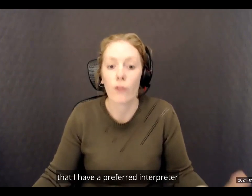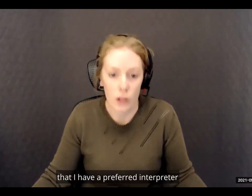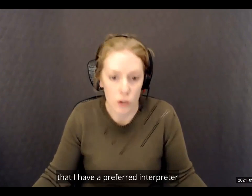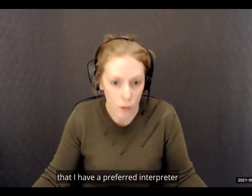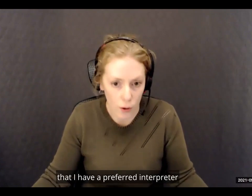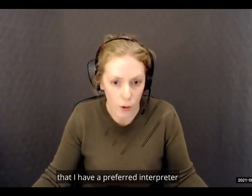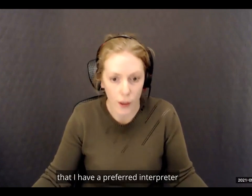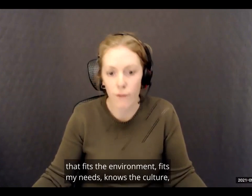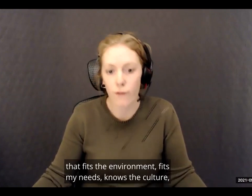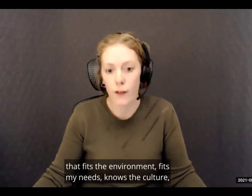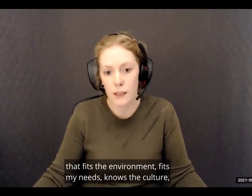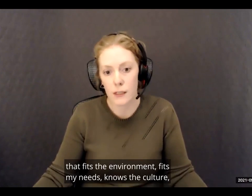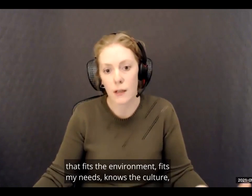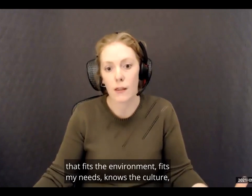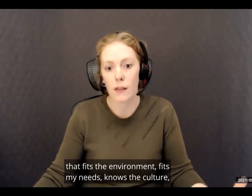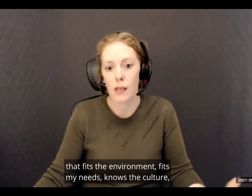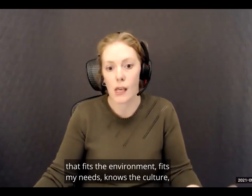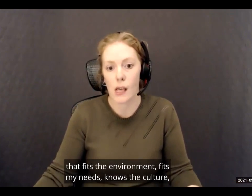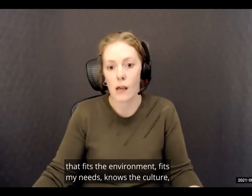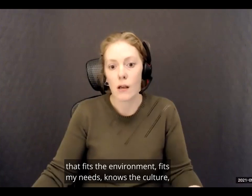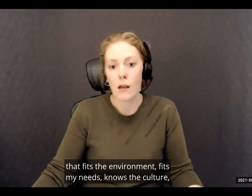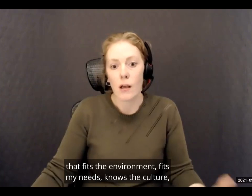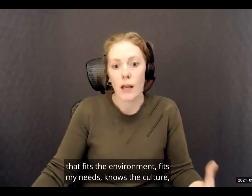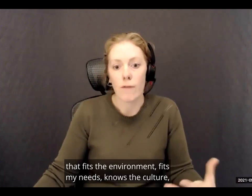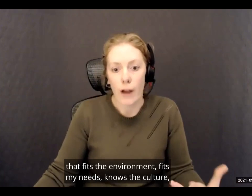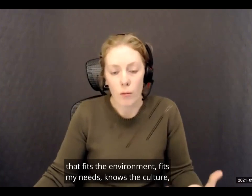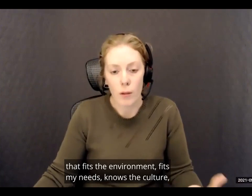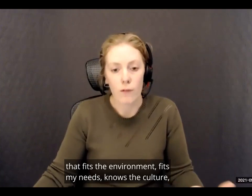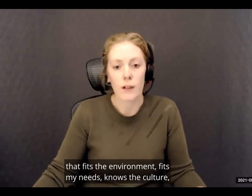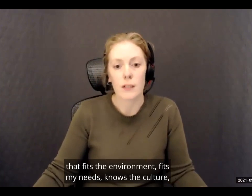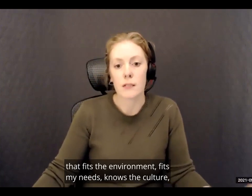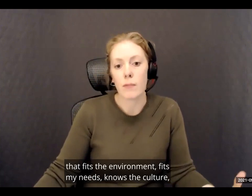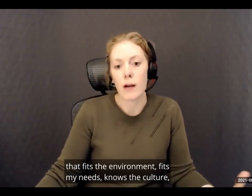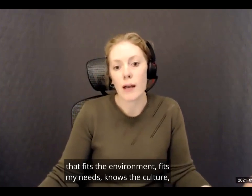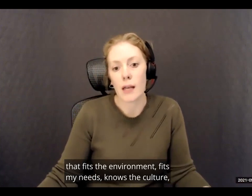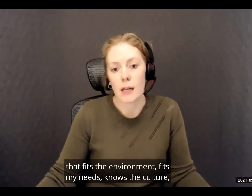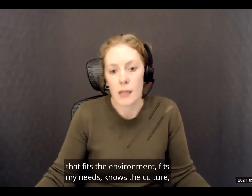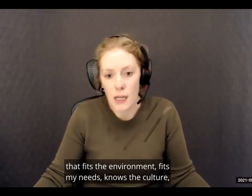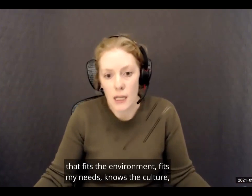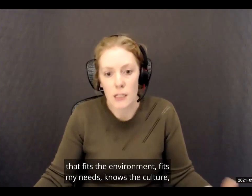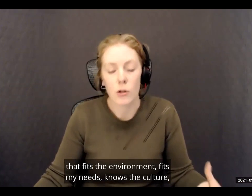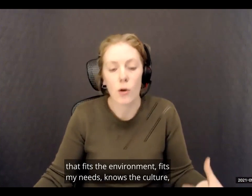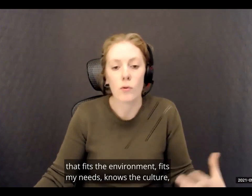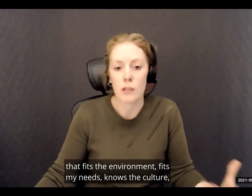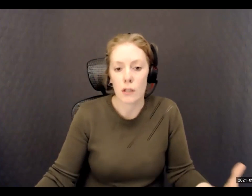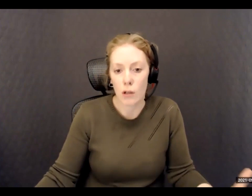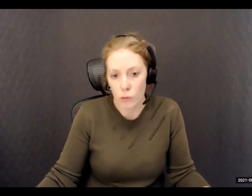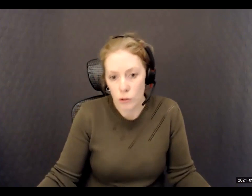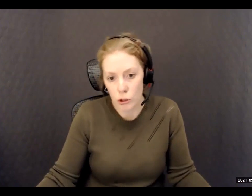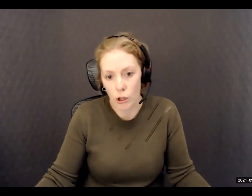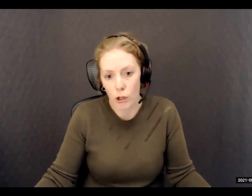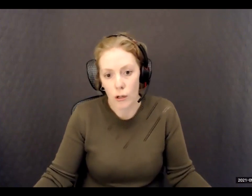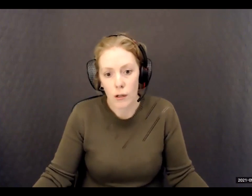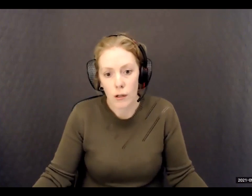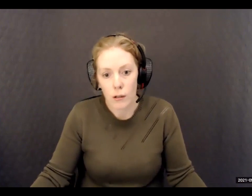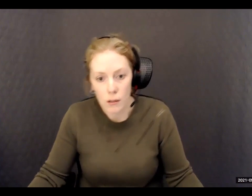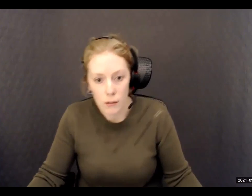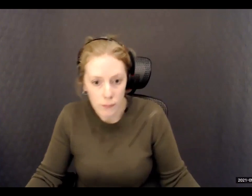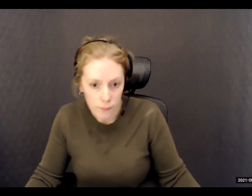a preferred interpreter that fits the environment, fits my needs, knows the